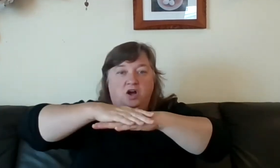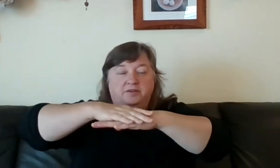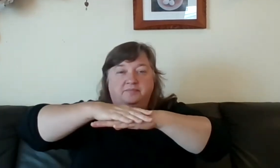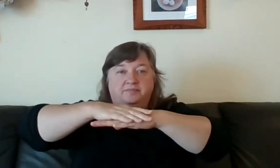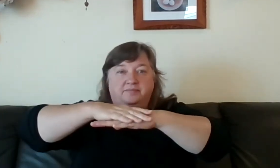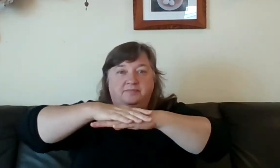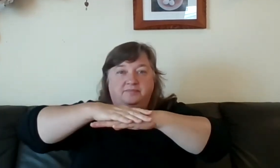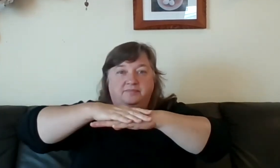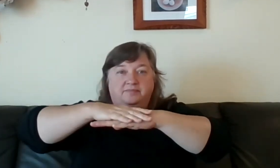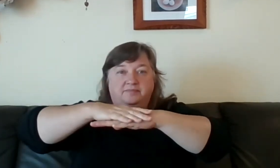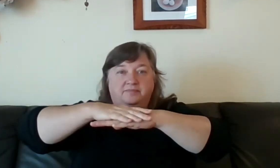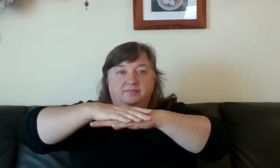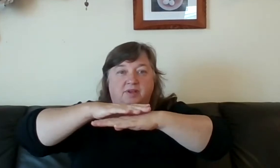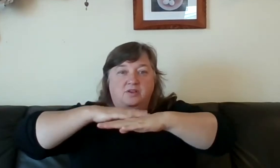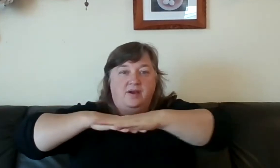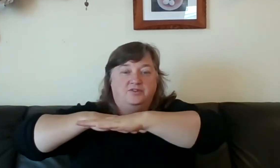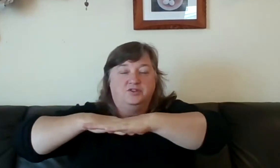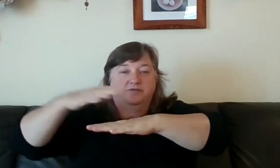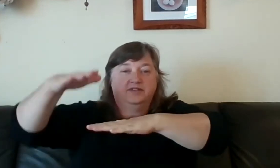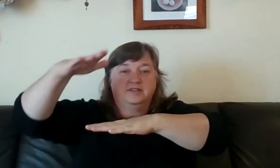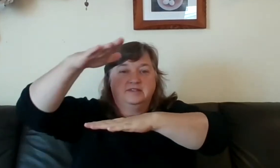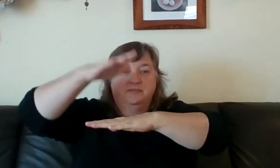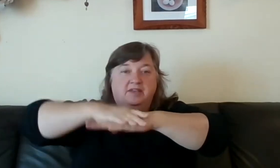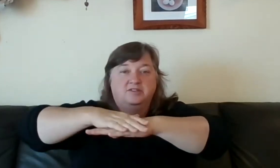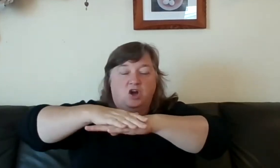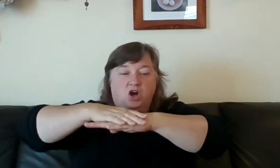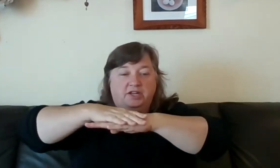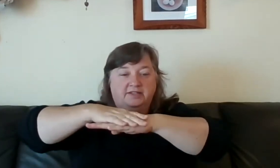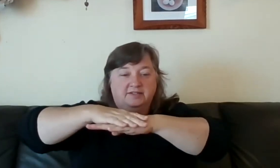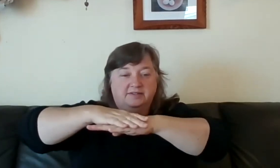On. You have a surface and something is on it,